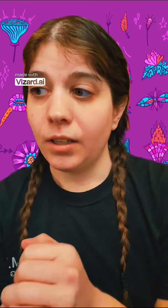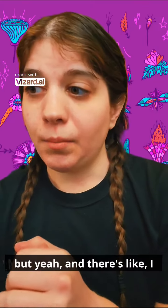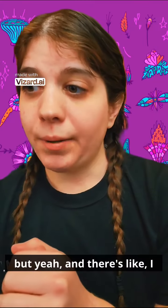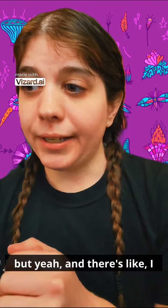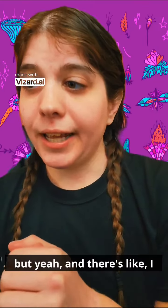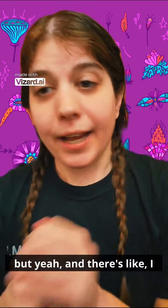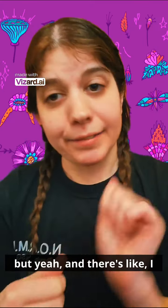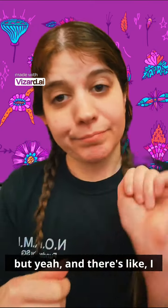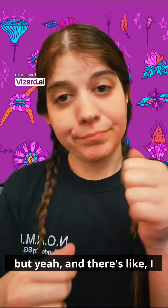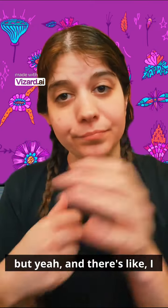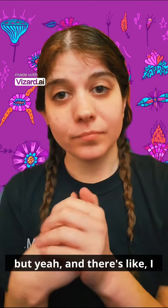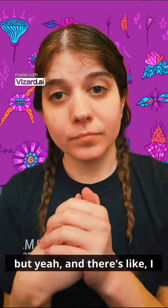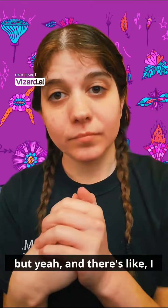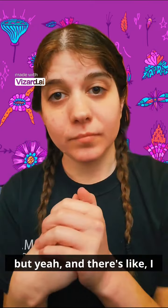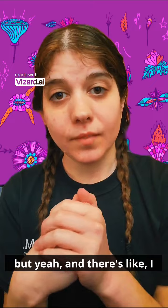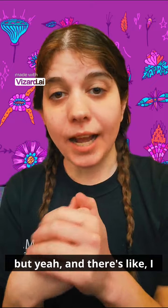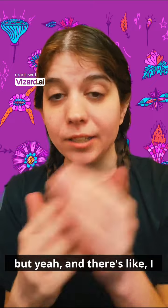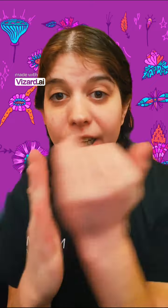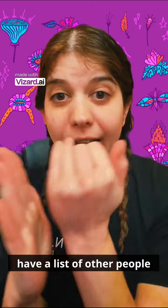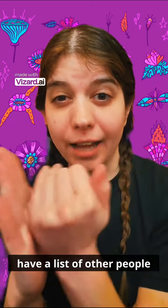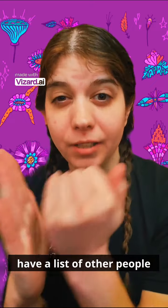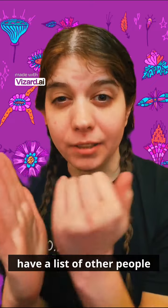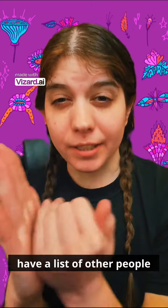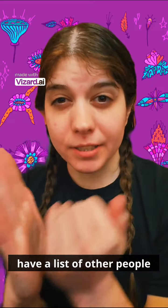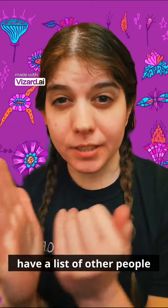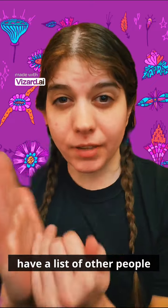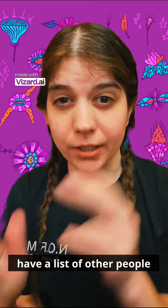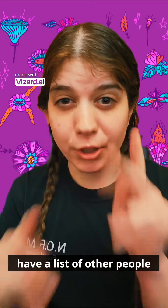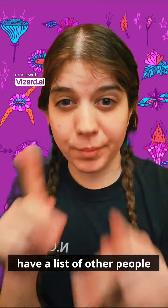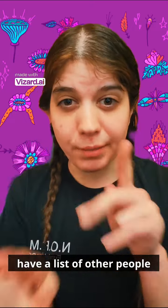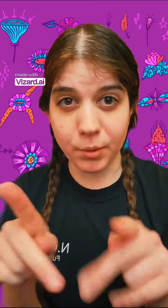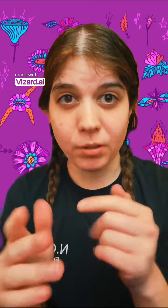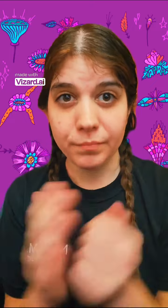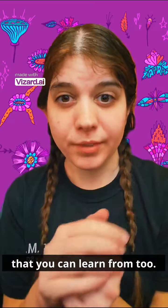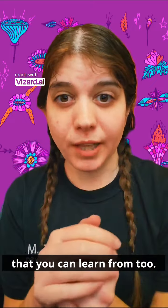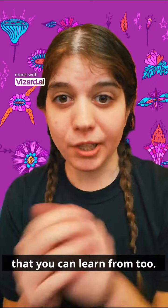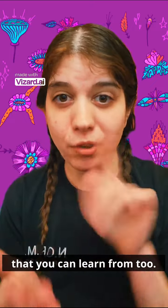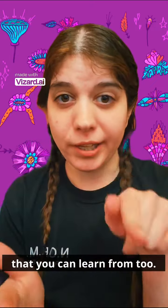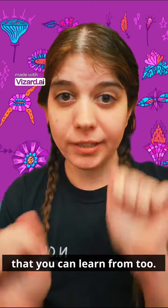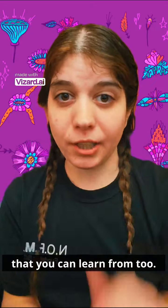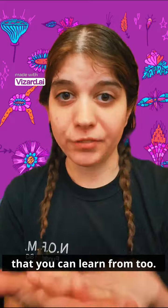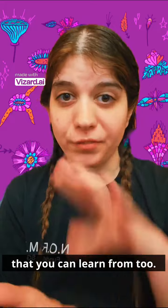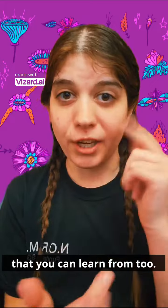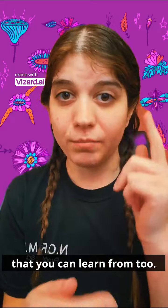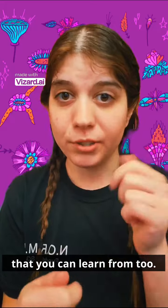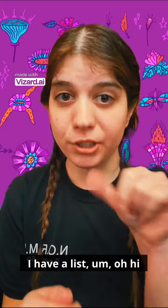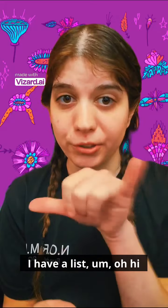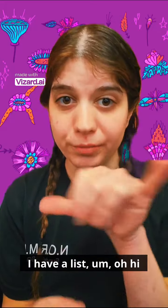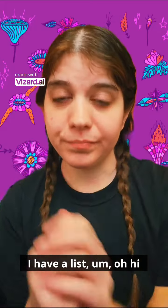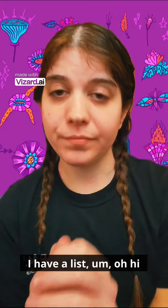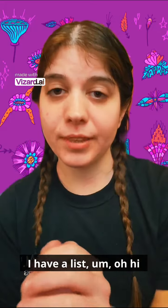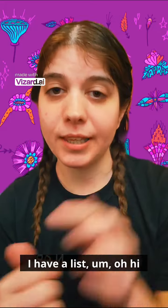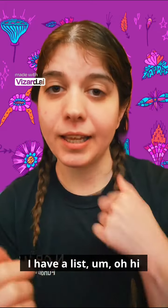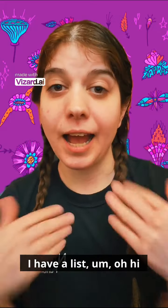But yeah. And there's I have a list of other people that you can learn from too. I